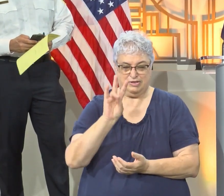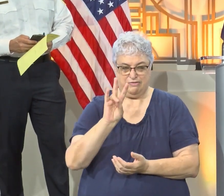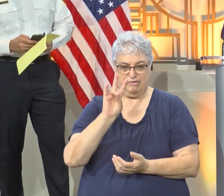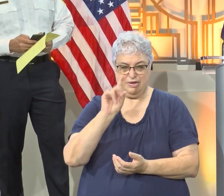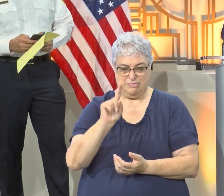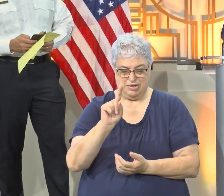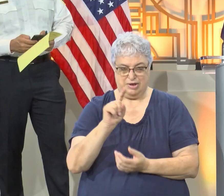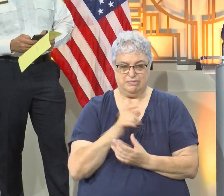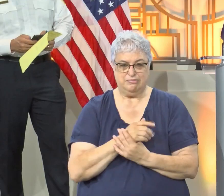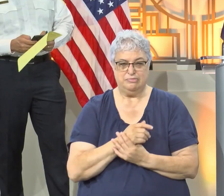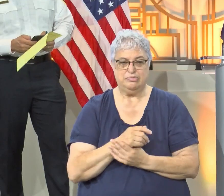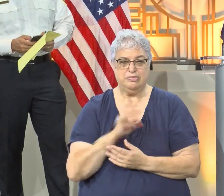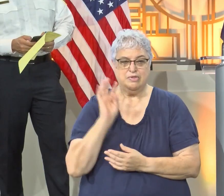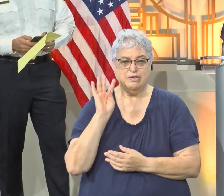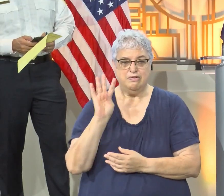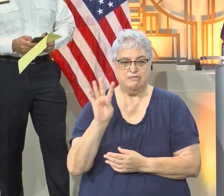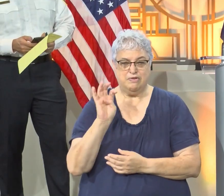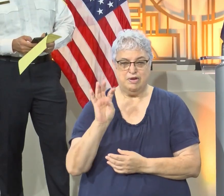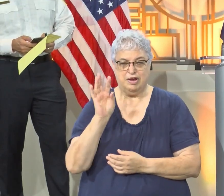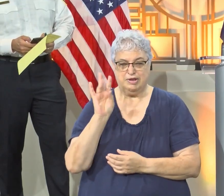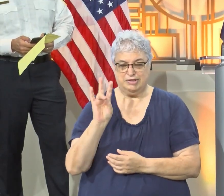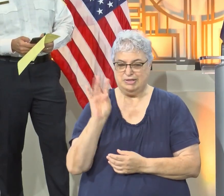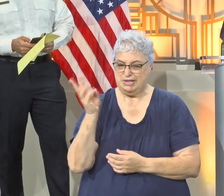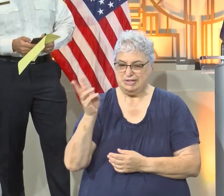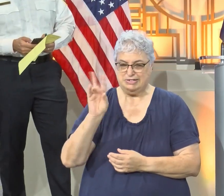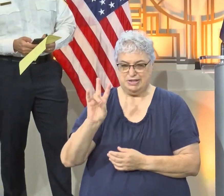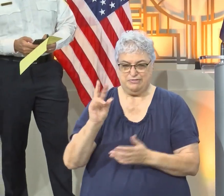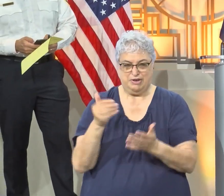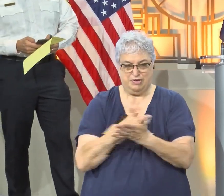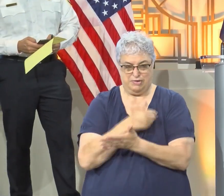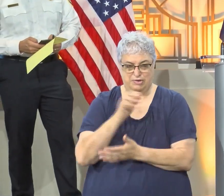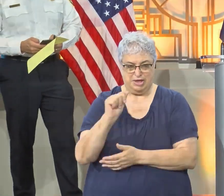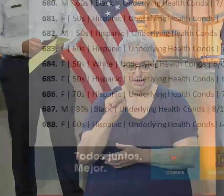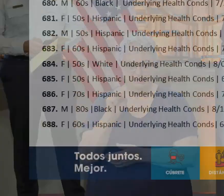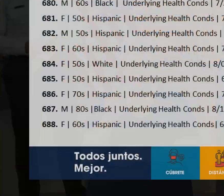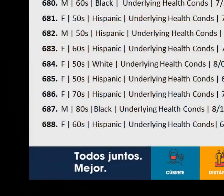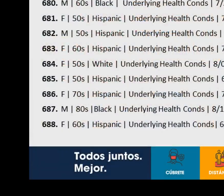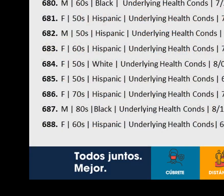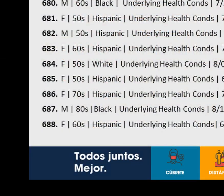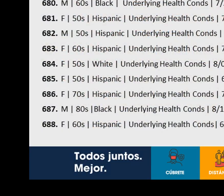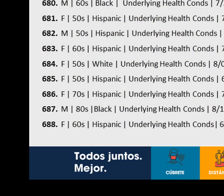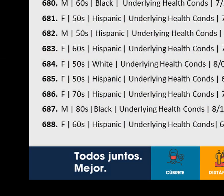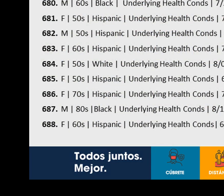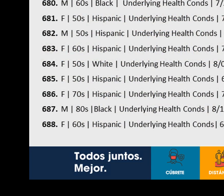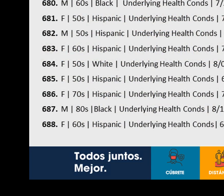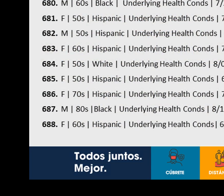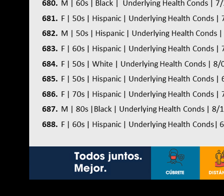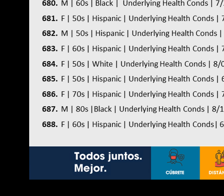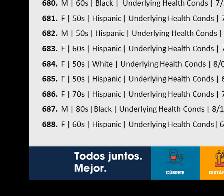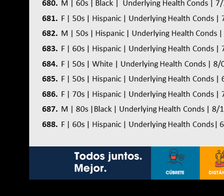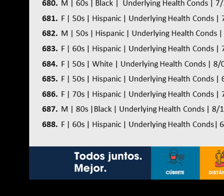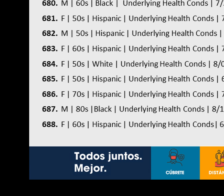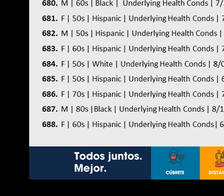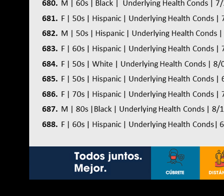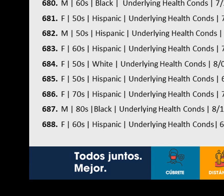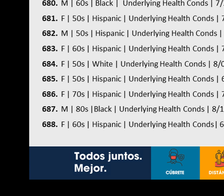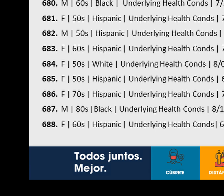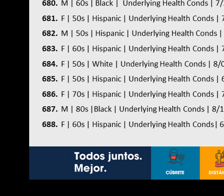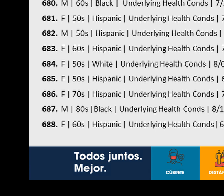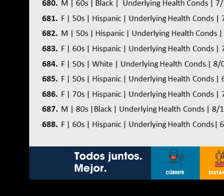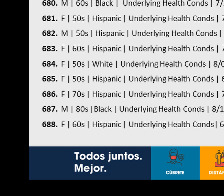59,871. So that's 467 new cases. Sadly, very sadly, there are